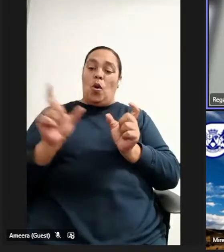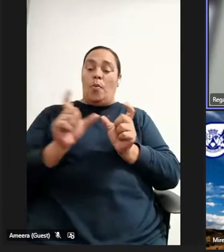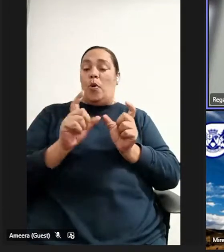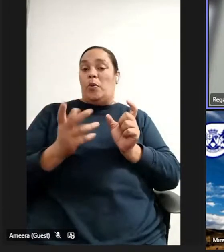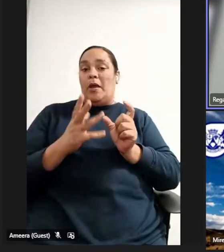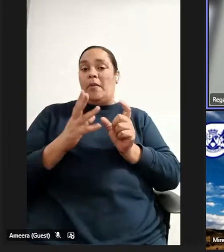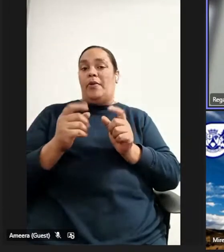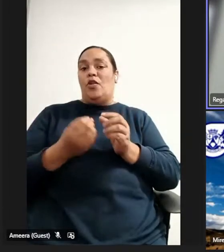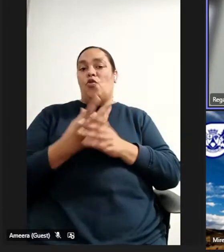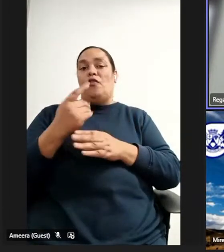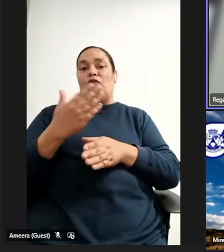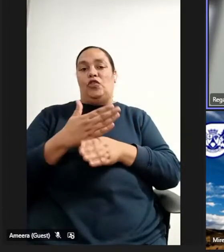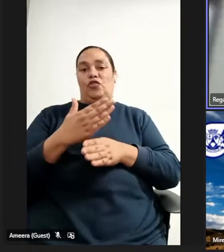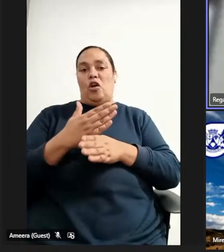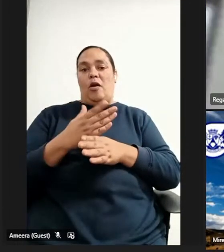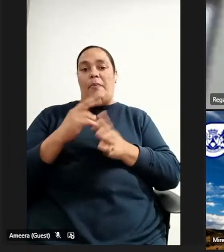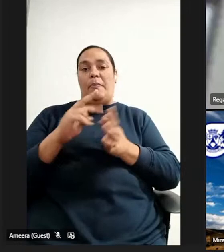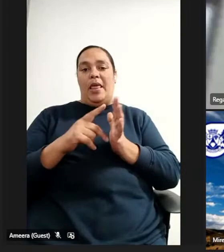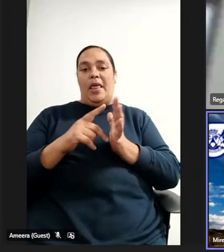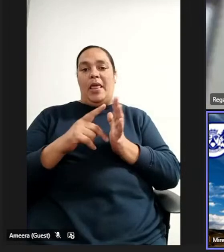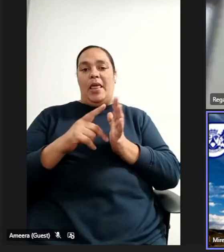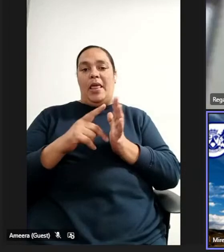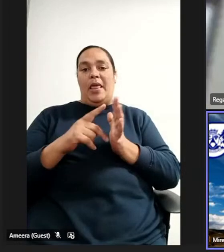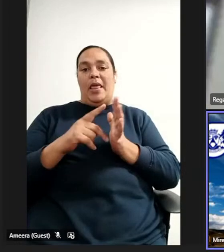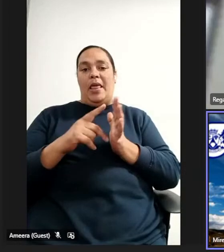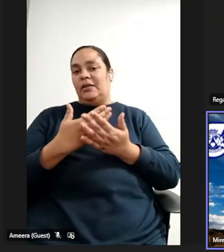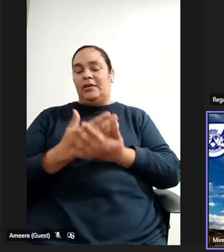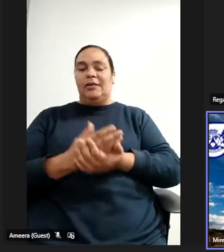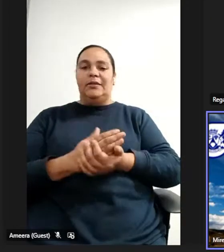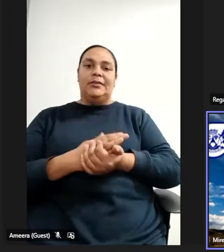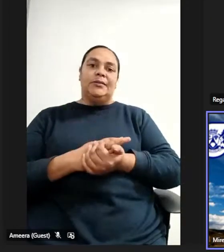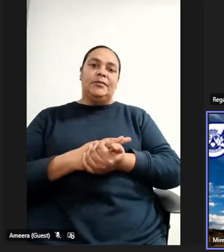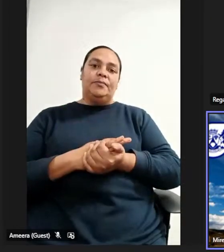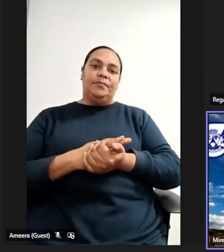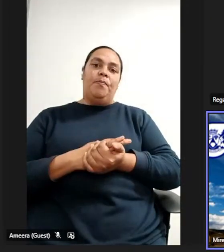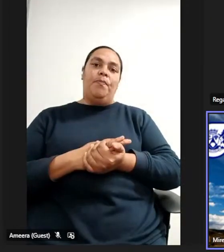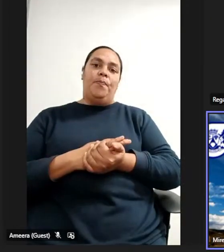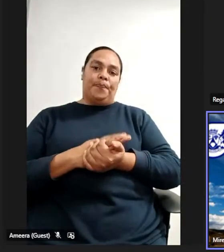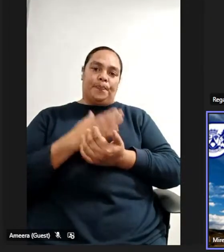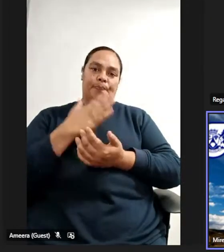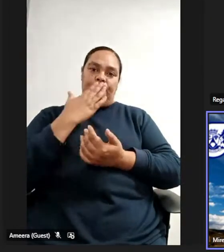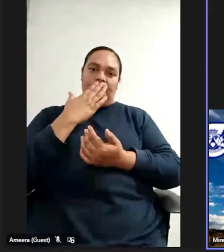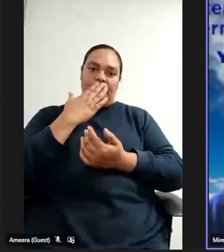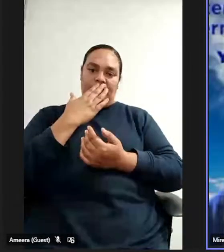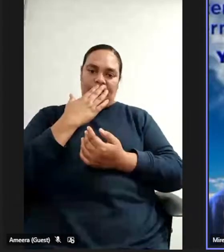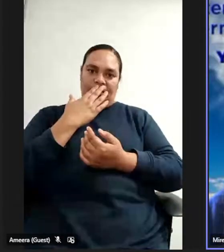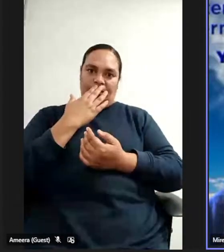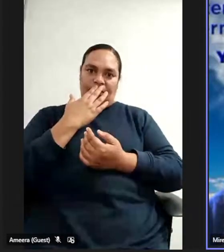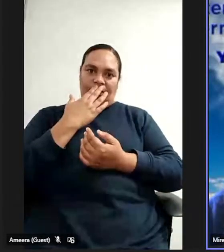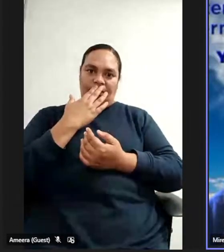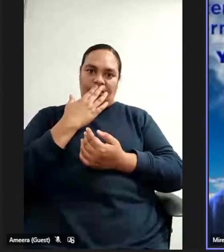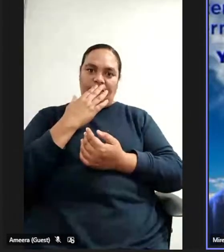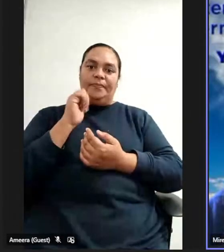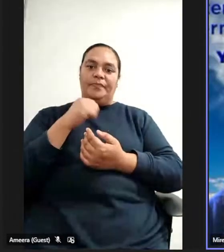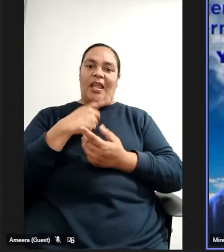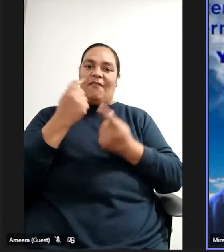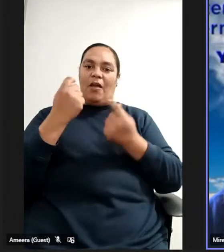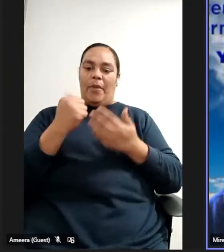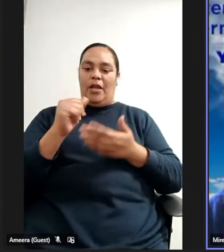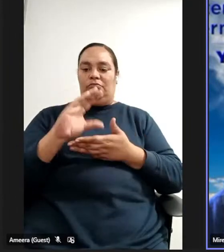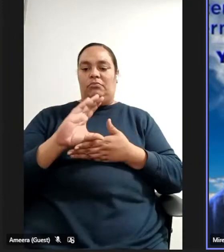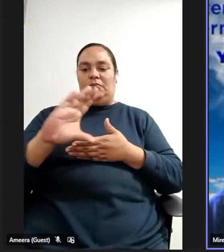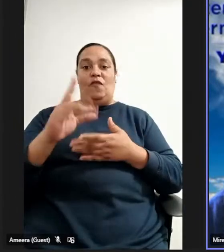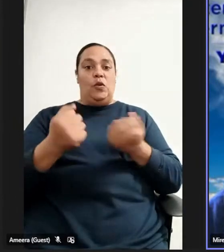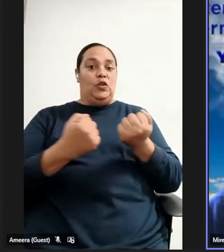but maybe you could just tackle that question as well. So we have a budget allocation to support SMMEs,